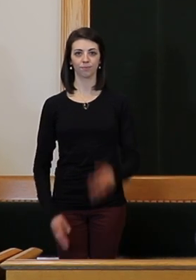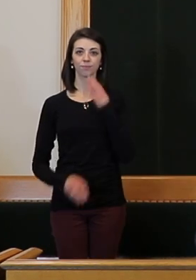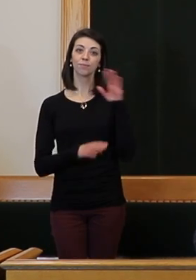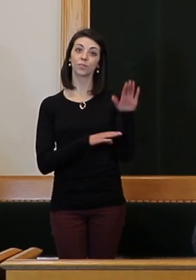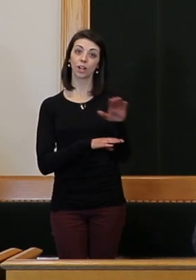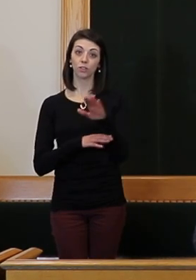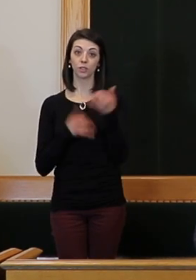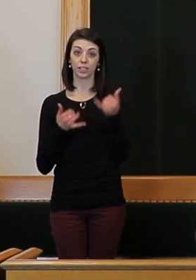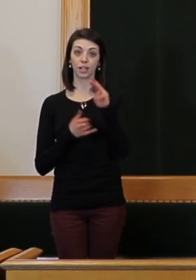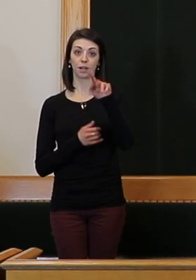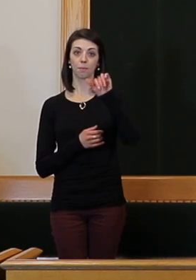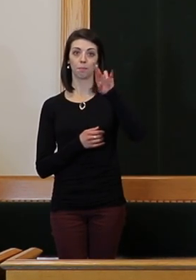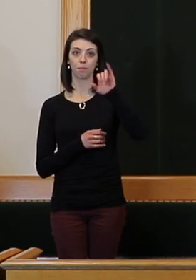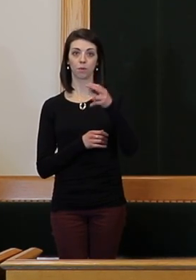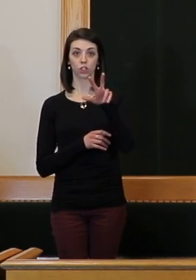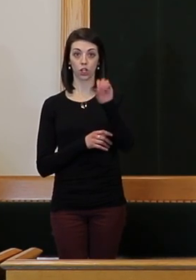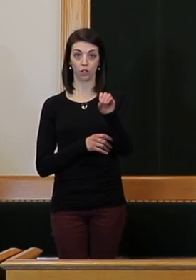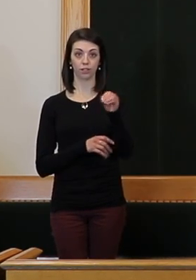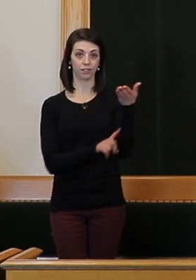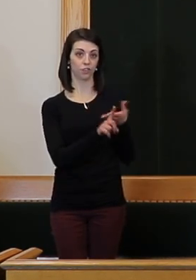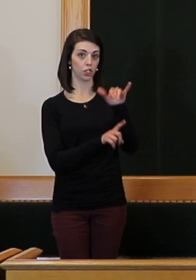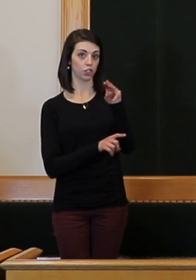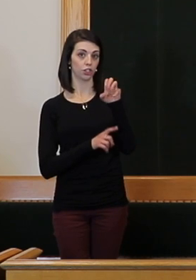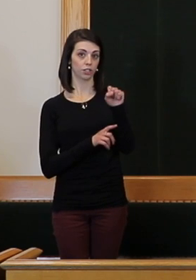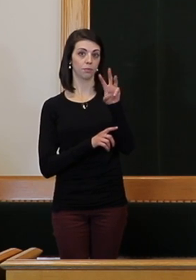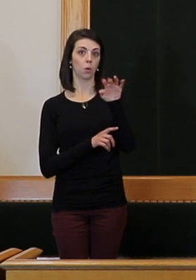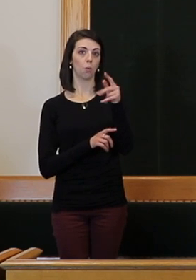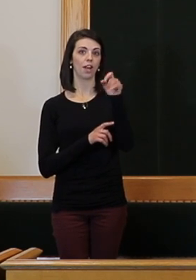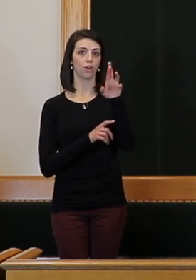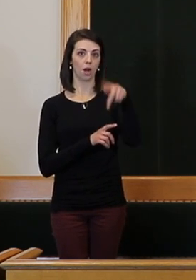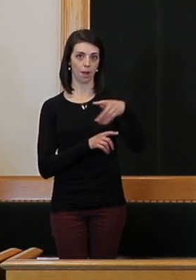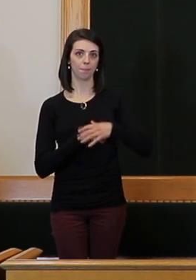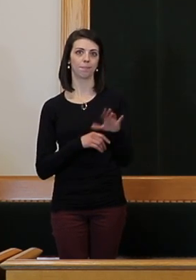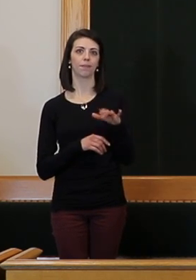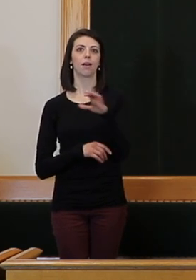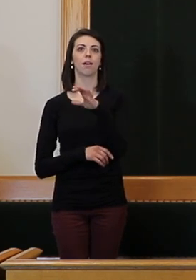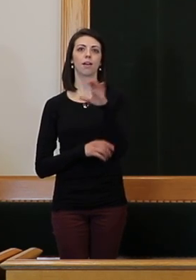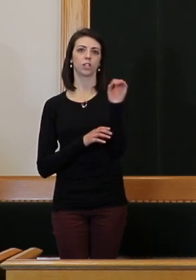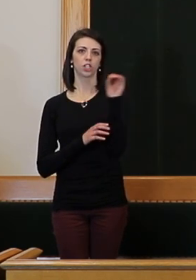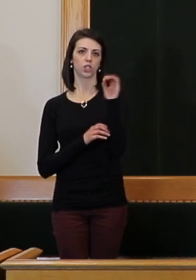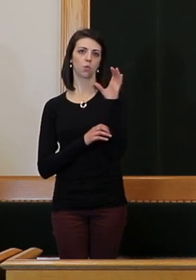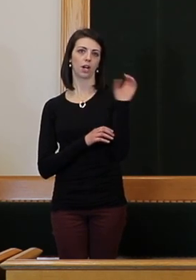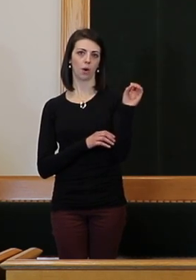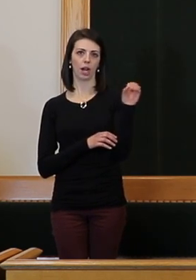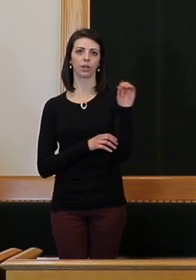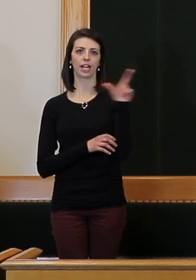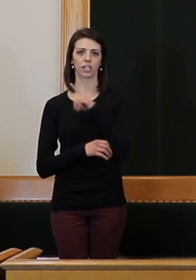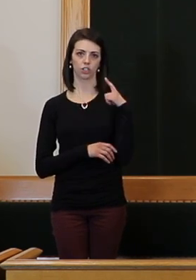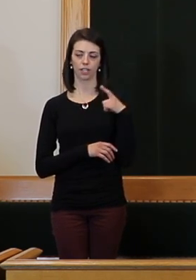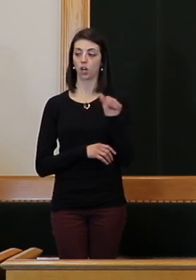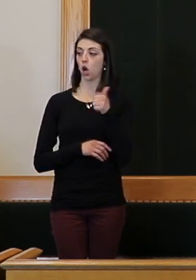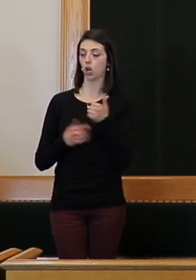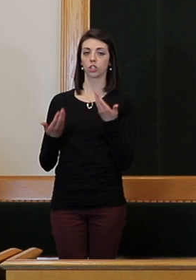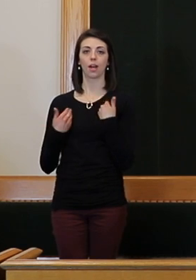Good afternoon. Today is March 30th. I'm James Weatherup, Chairman of the Oswego County Legislature. Joining me today are Mayor Deana